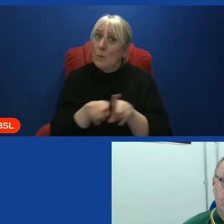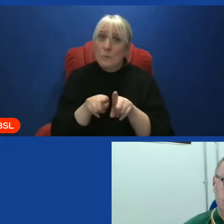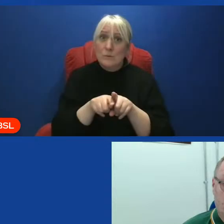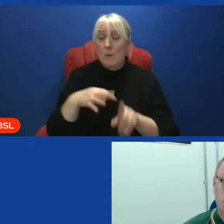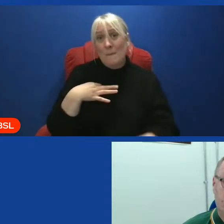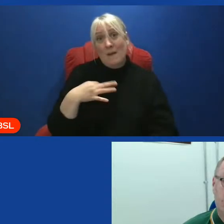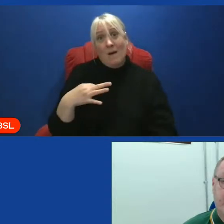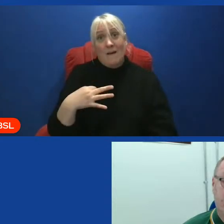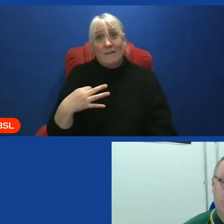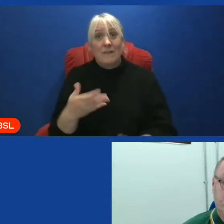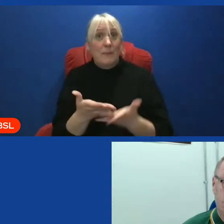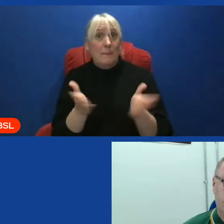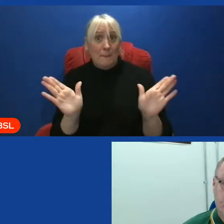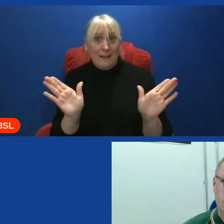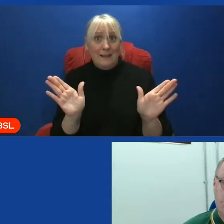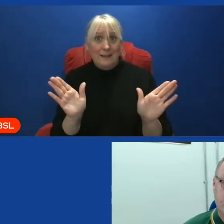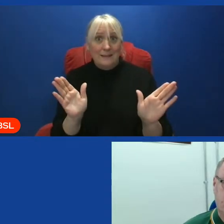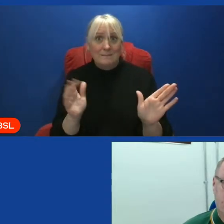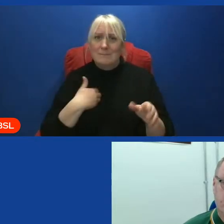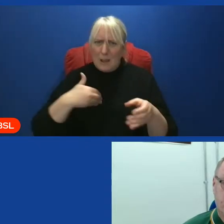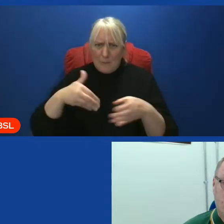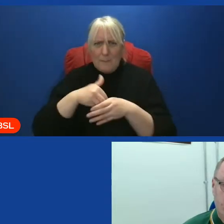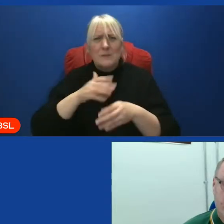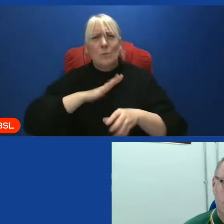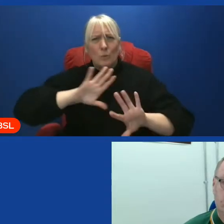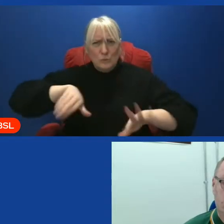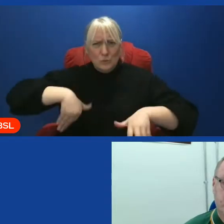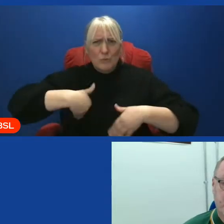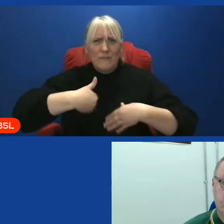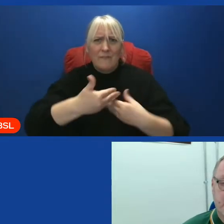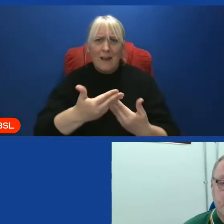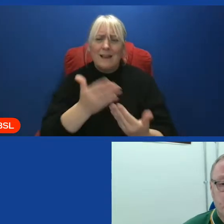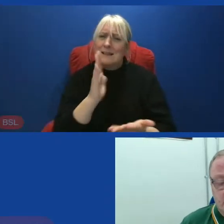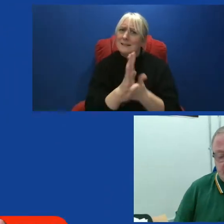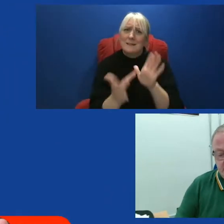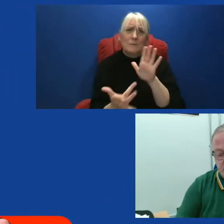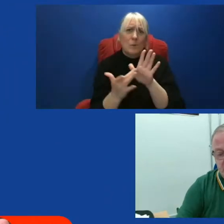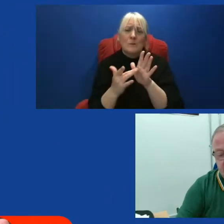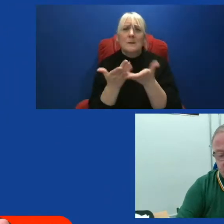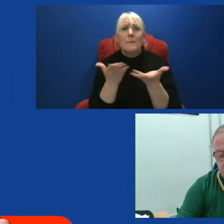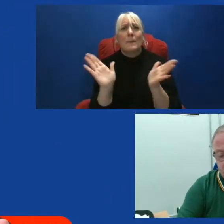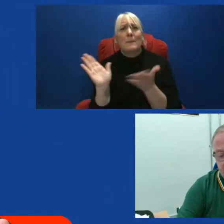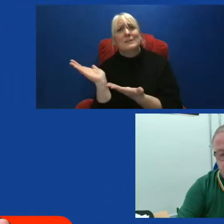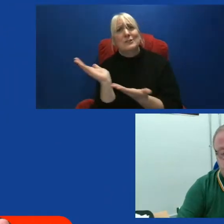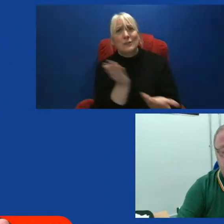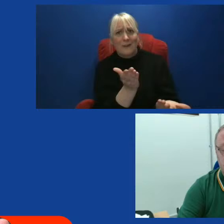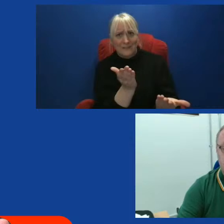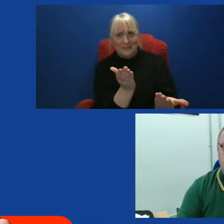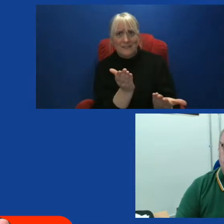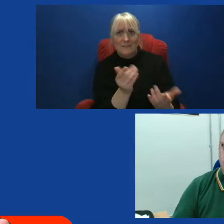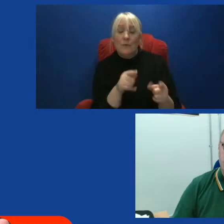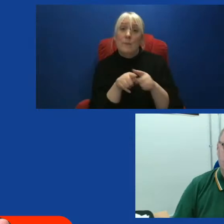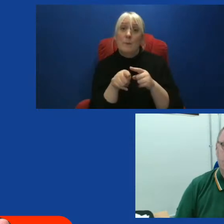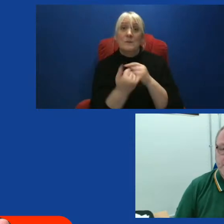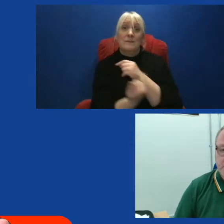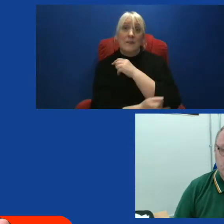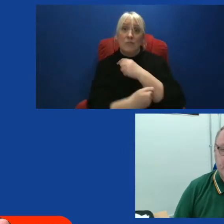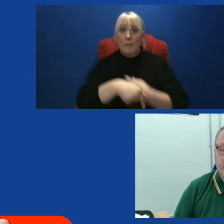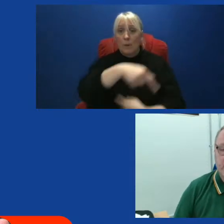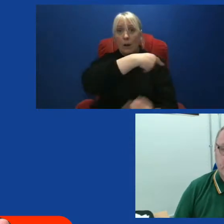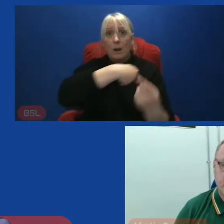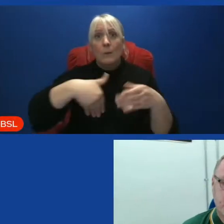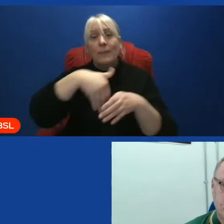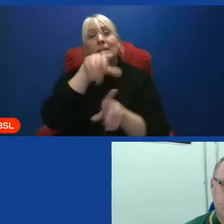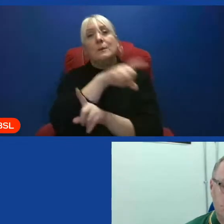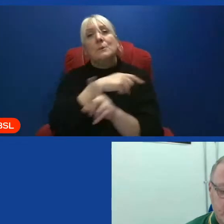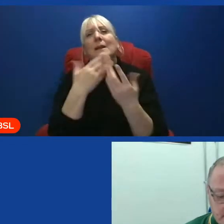because our members want to provide that absolutely first class and so vital public service to some of the most vulnerable in our community. So thank you so much